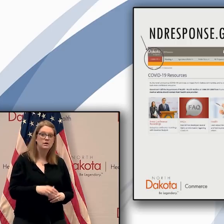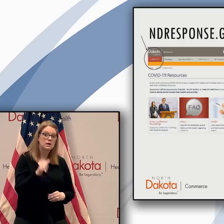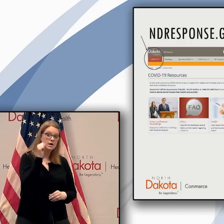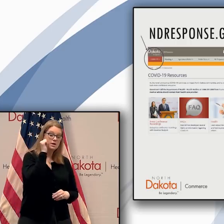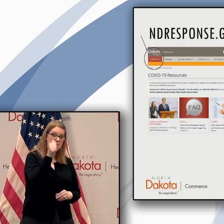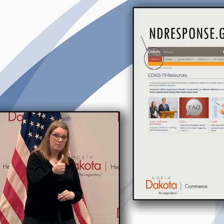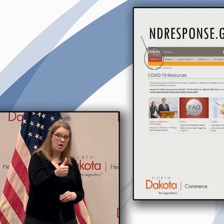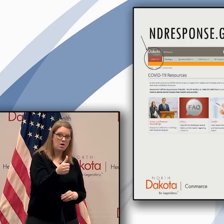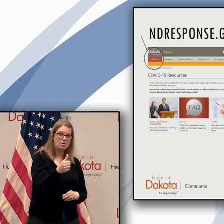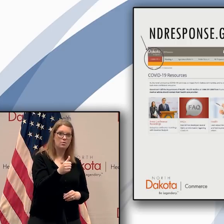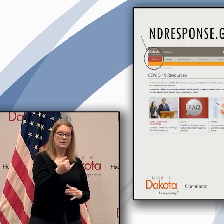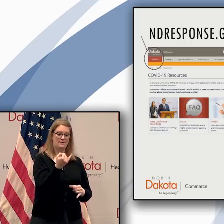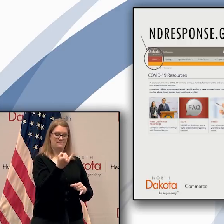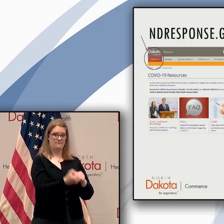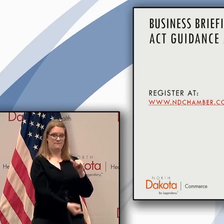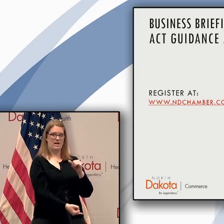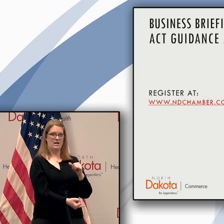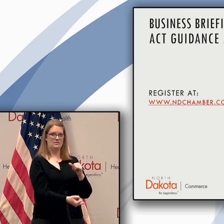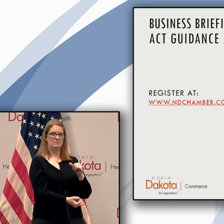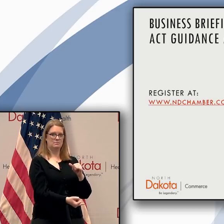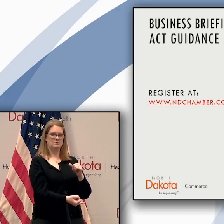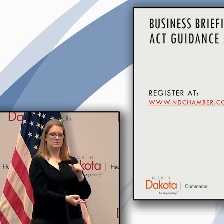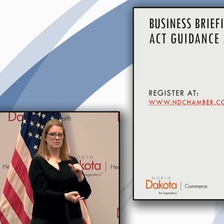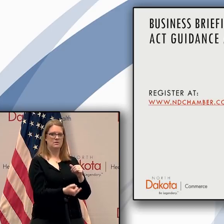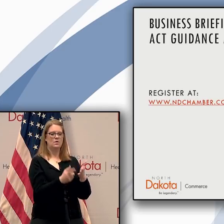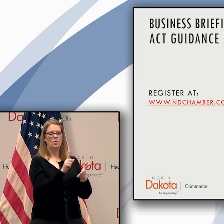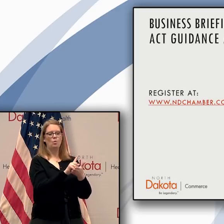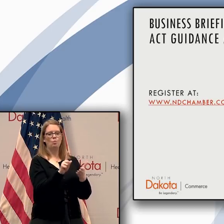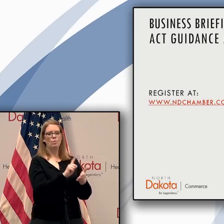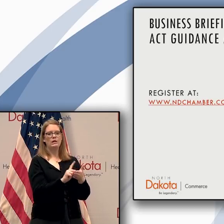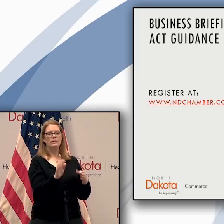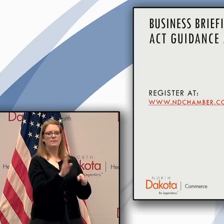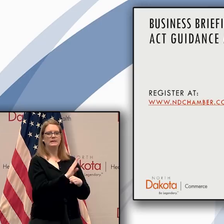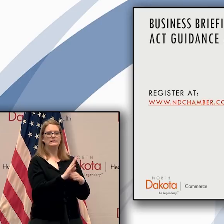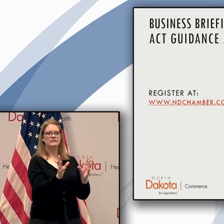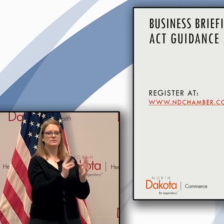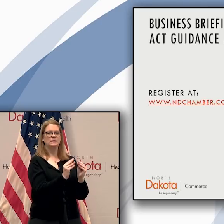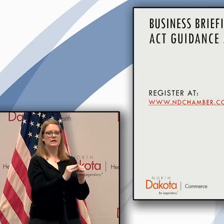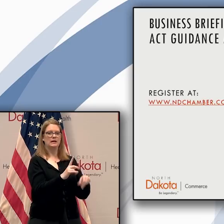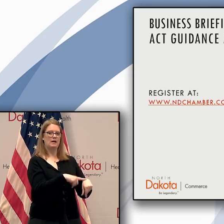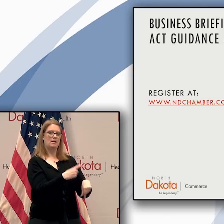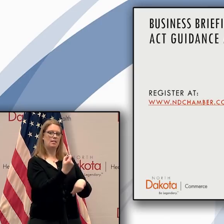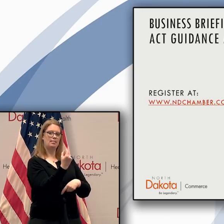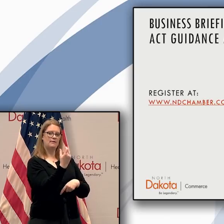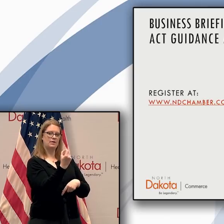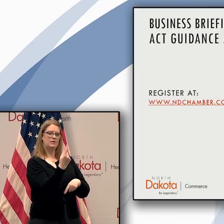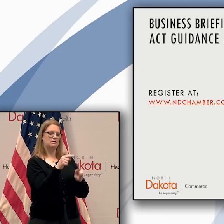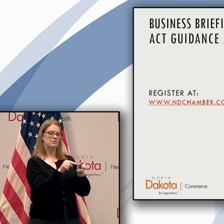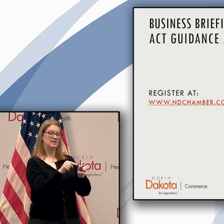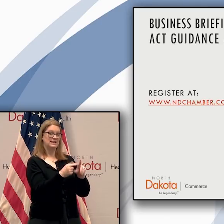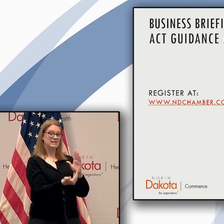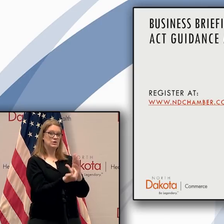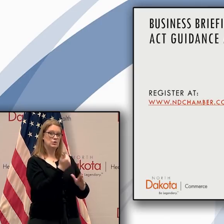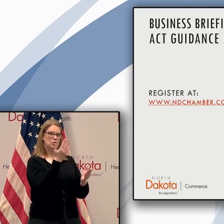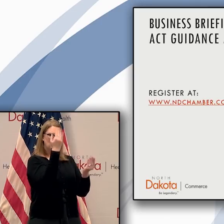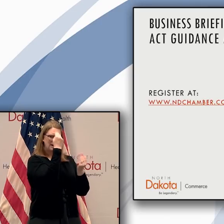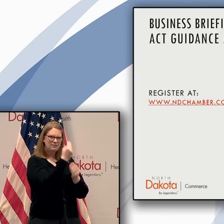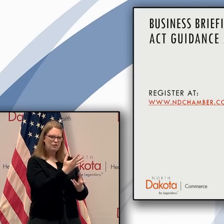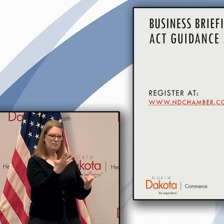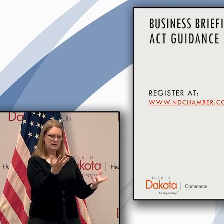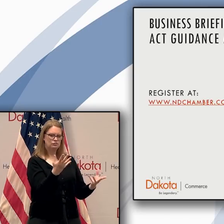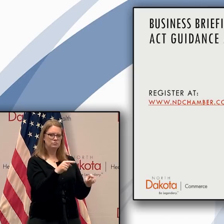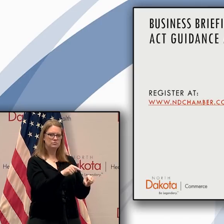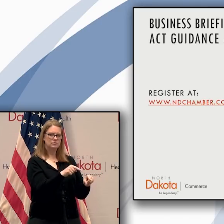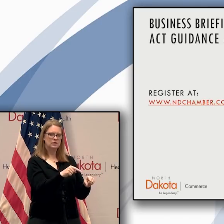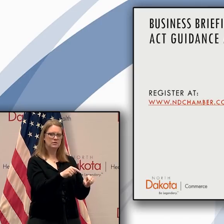Tomorrow, we will hold our final regular weekly business briefing at 11 a.m. to provide new information learned or